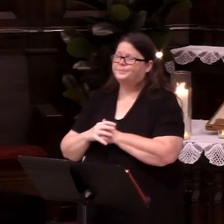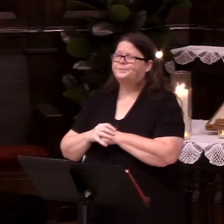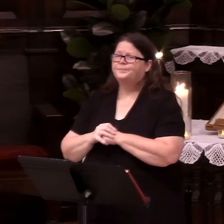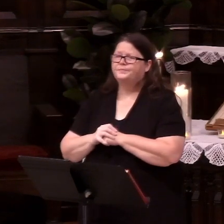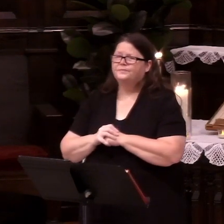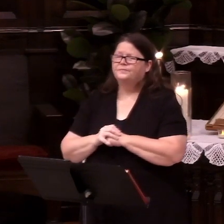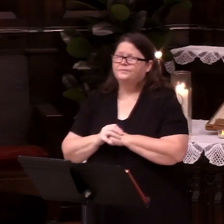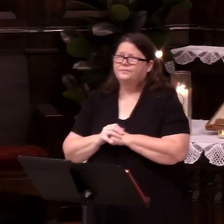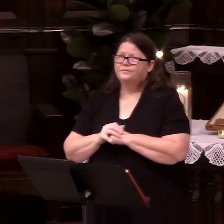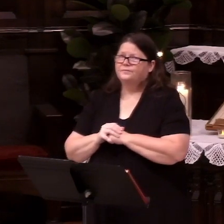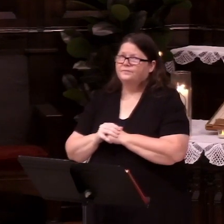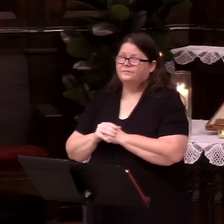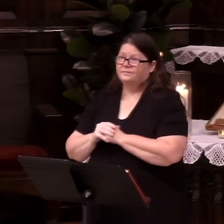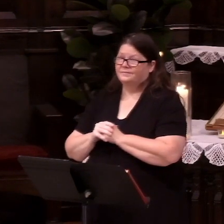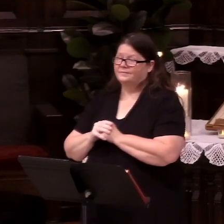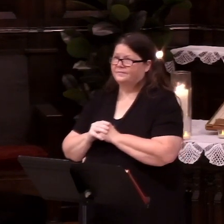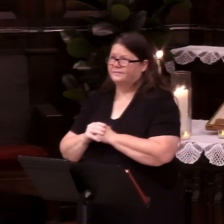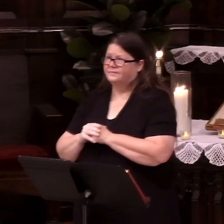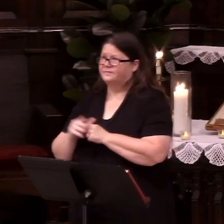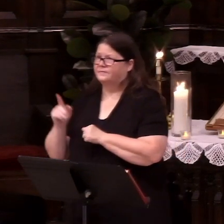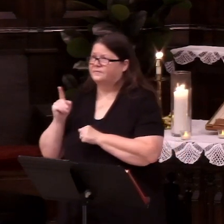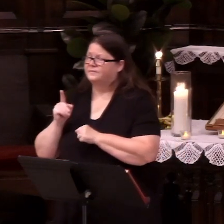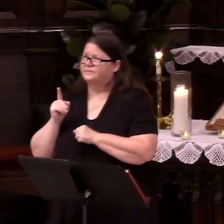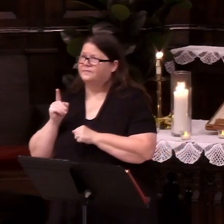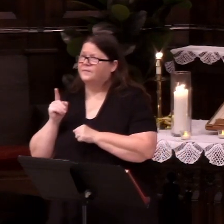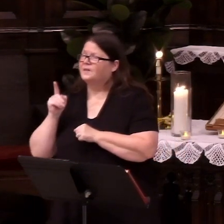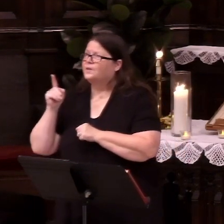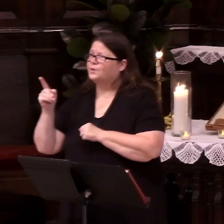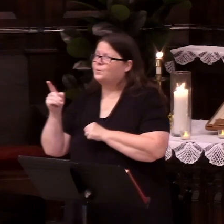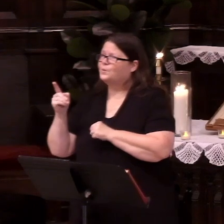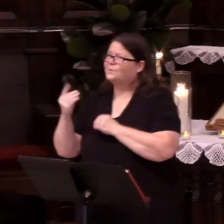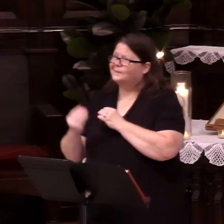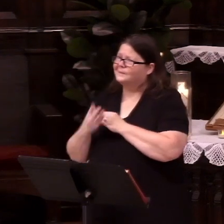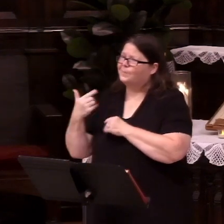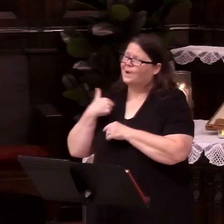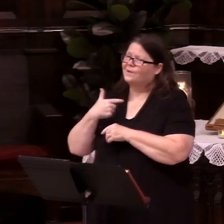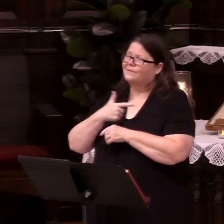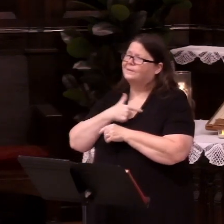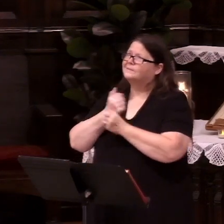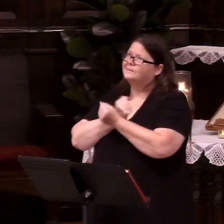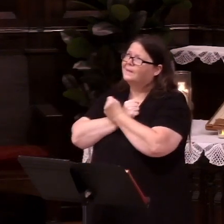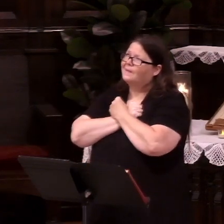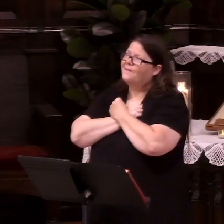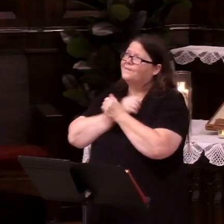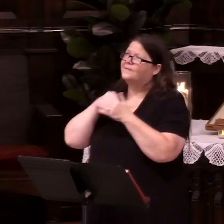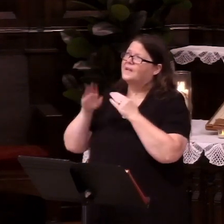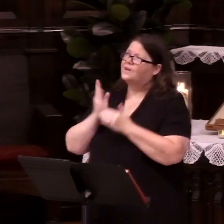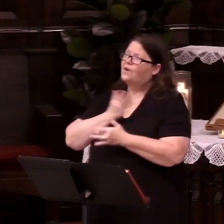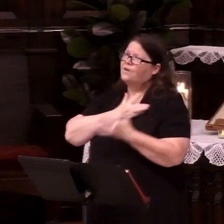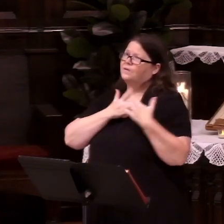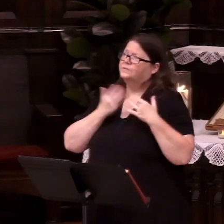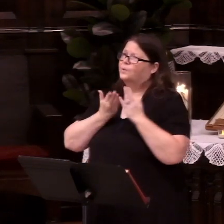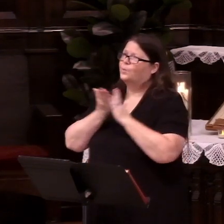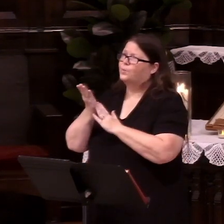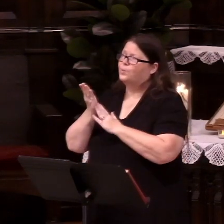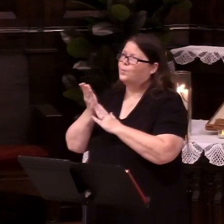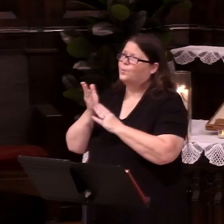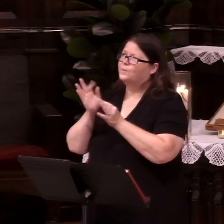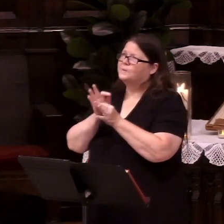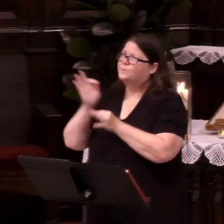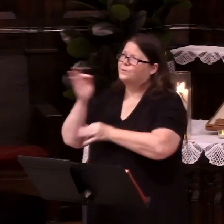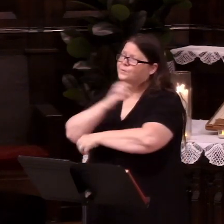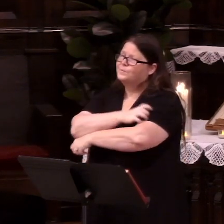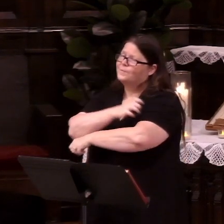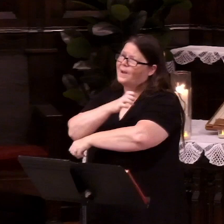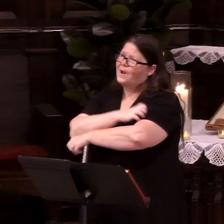May you renew our minds and rekindle our love in our hearts, so that by the power of the Spirit, we might